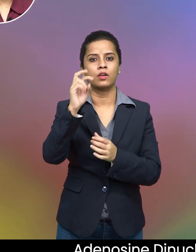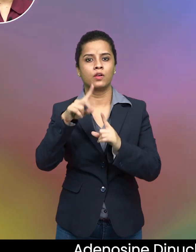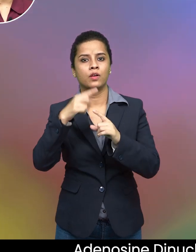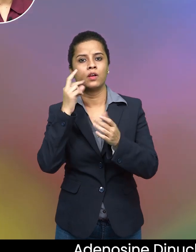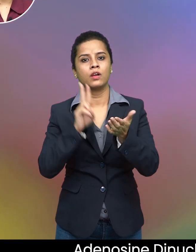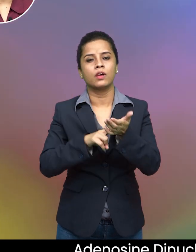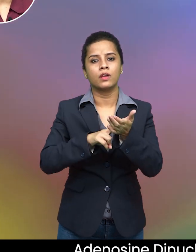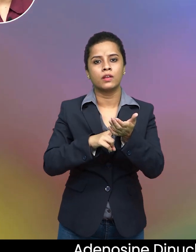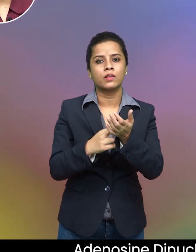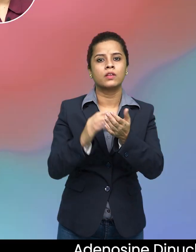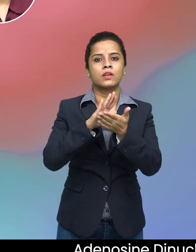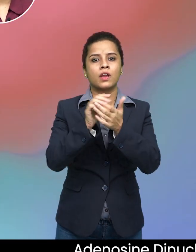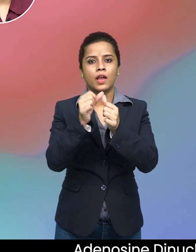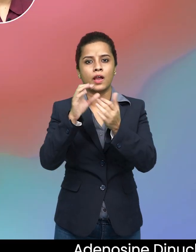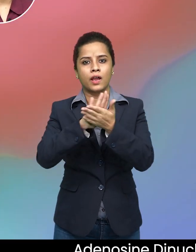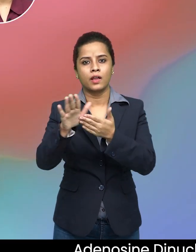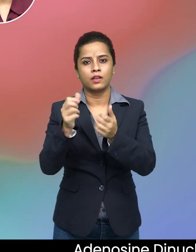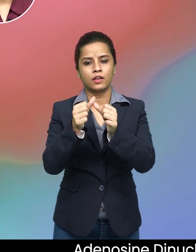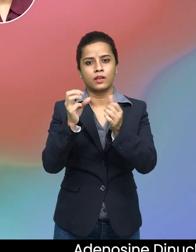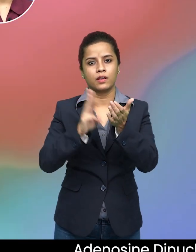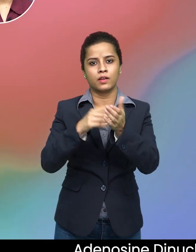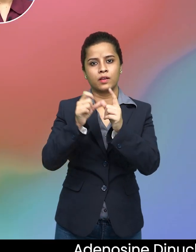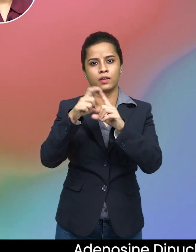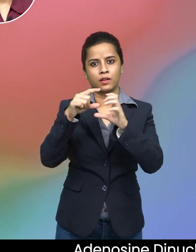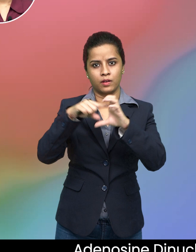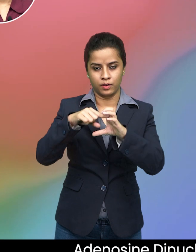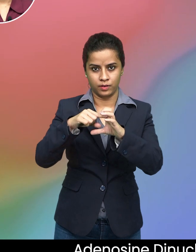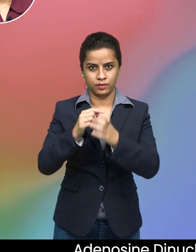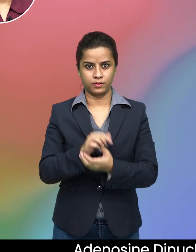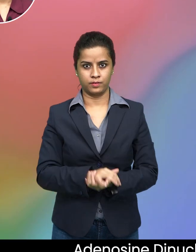dinucleotide hydrogen phosphate,